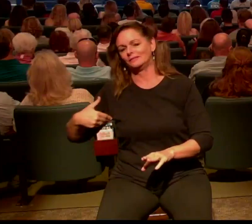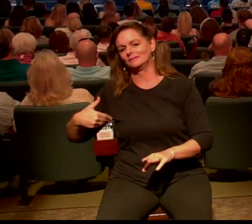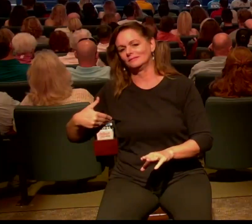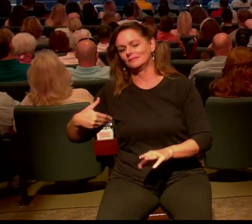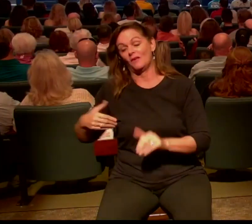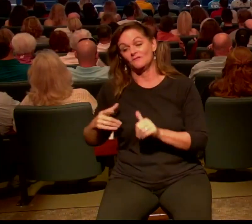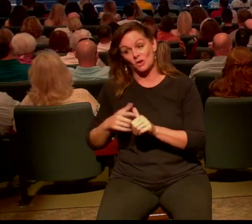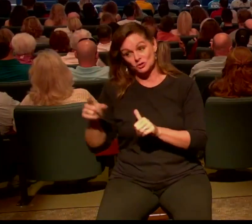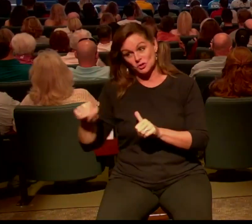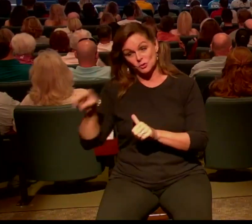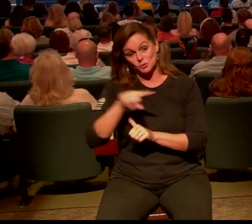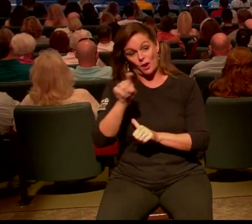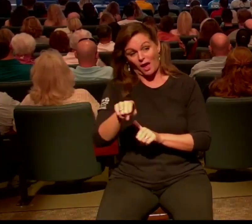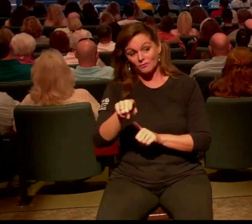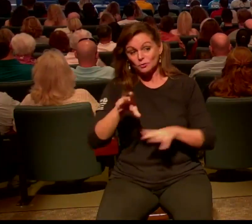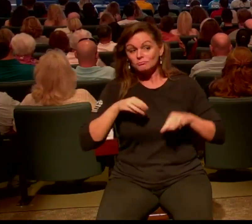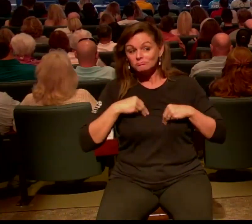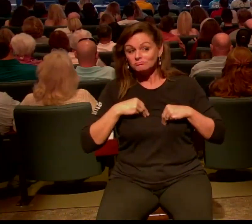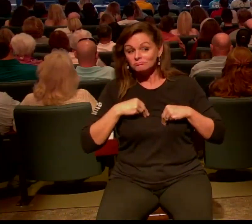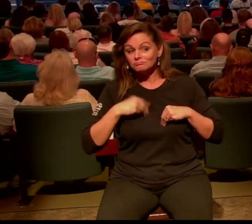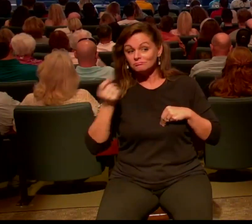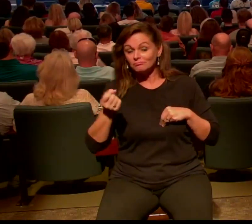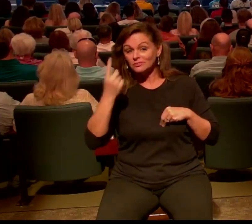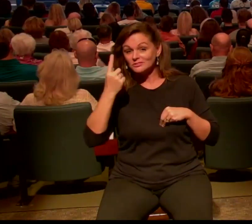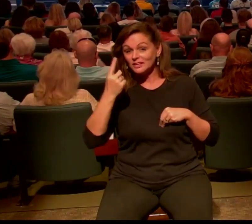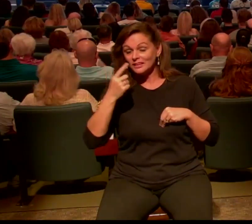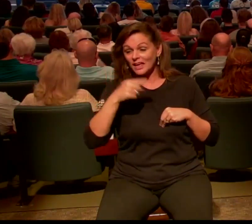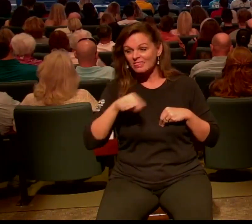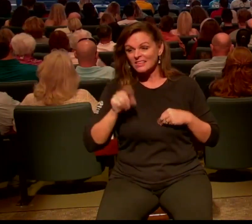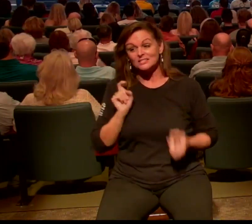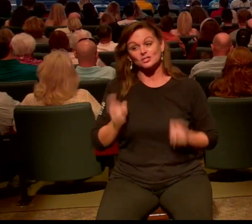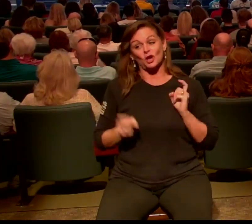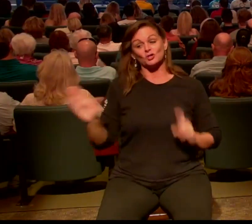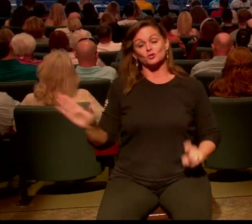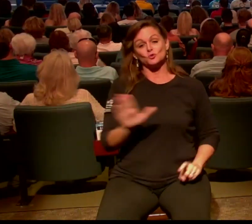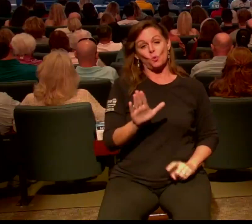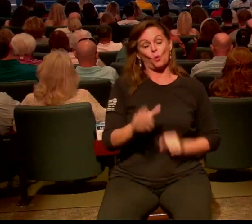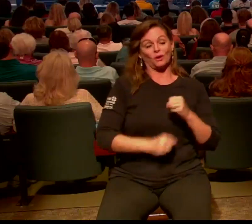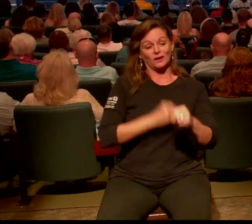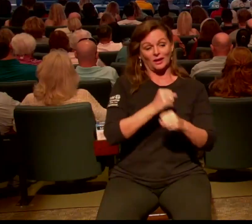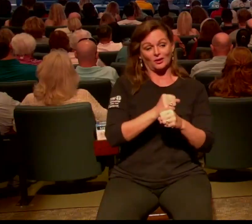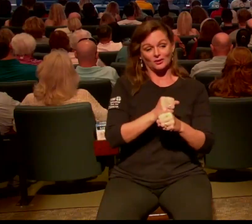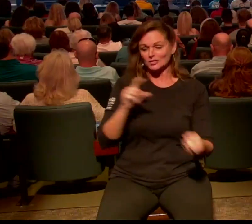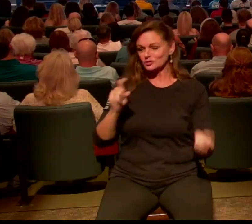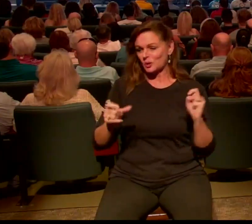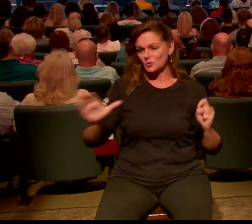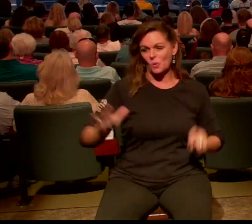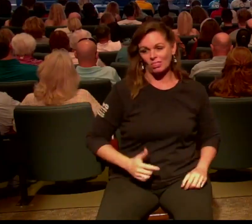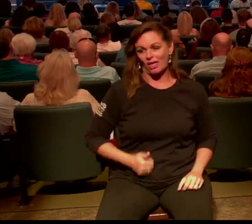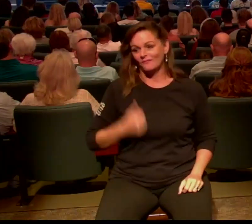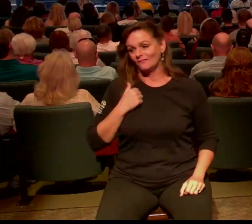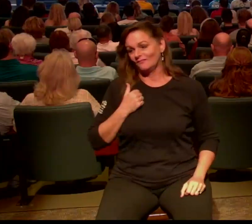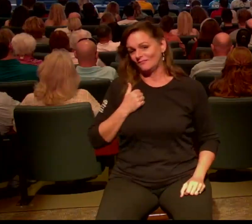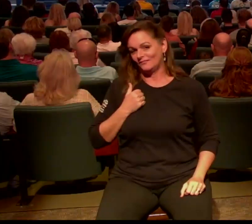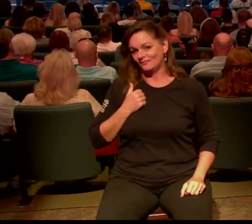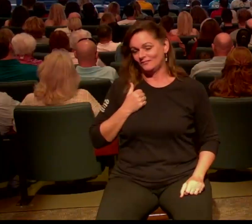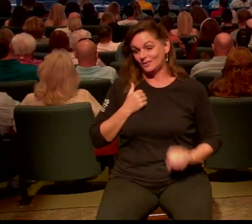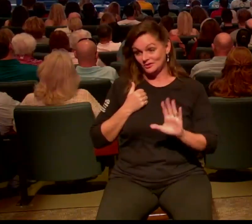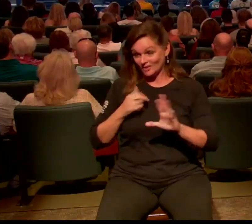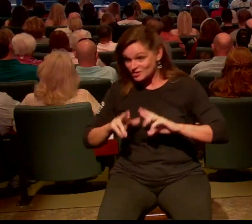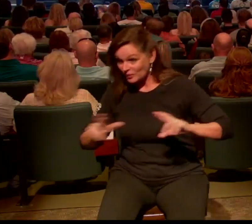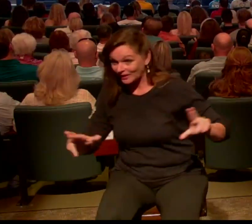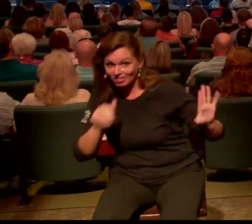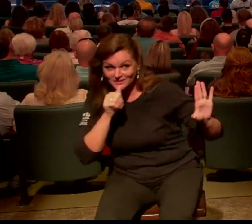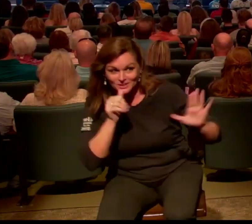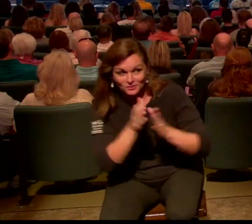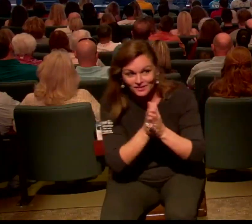understand, this can turn your year in an incredible way. And here it is. Okay, you're ready to write